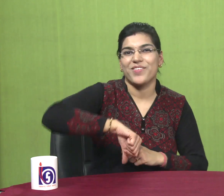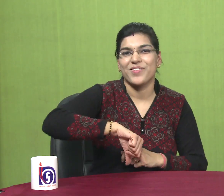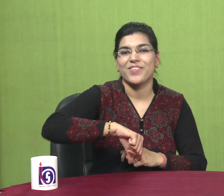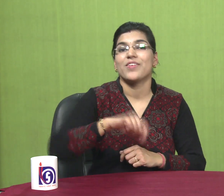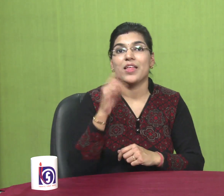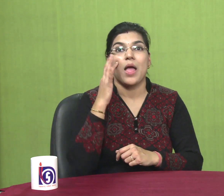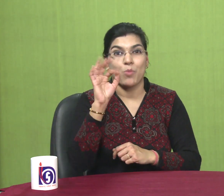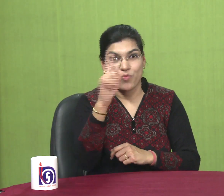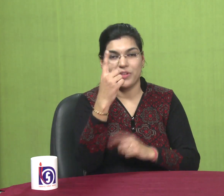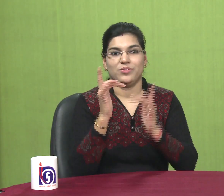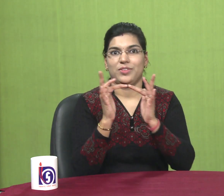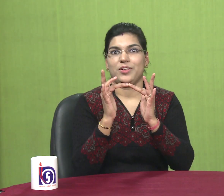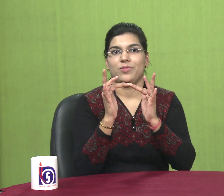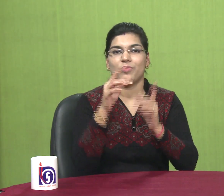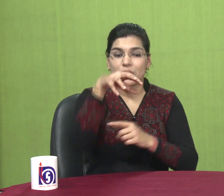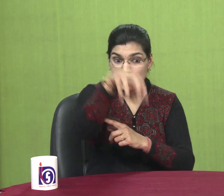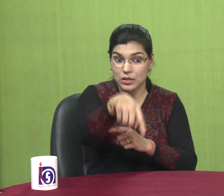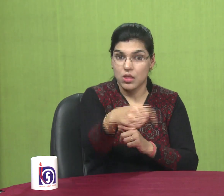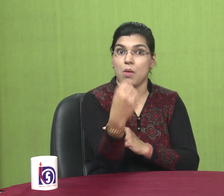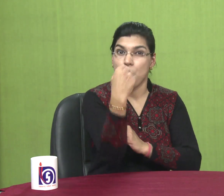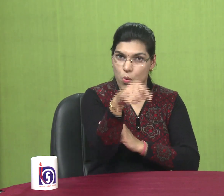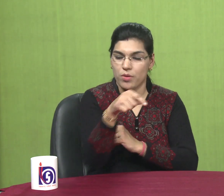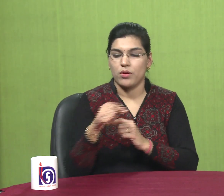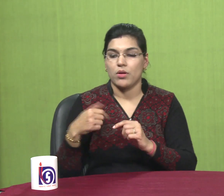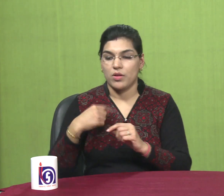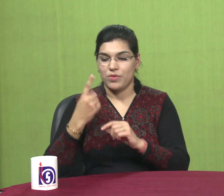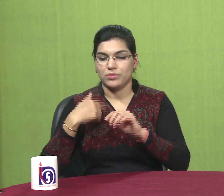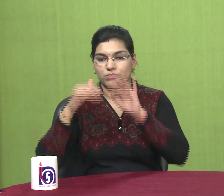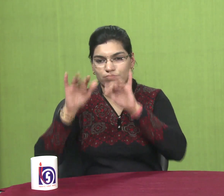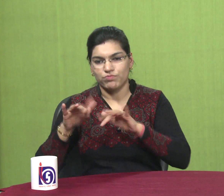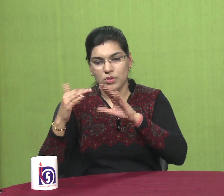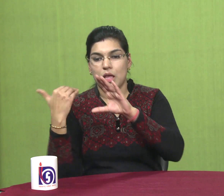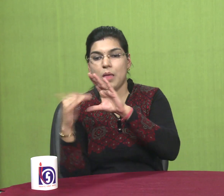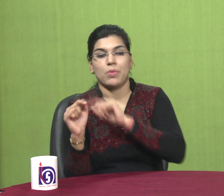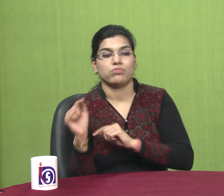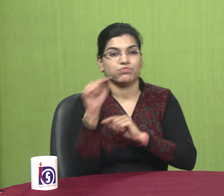go to the dial-up internet. And then it further goes